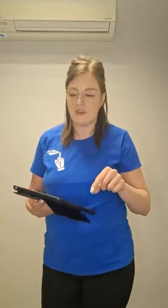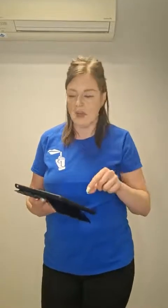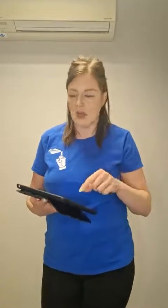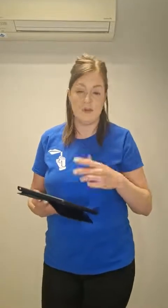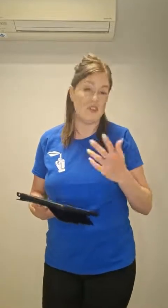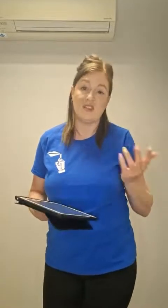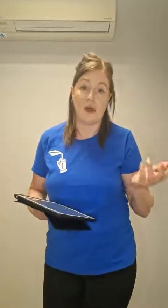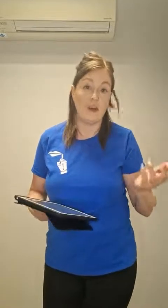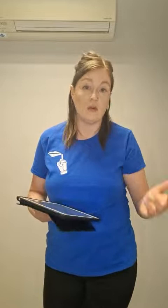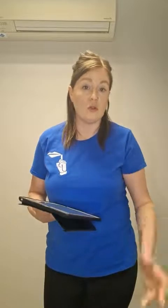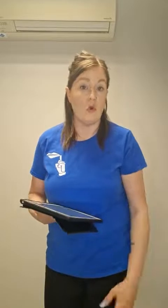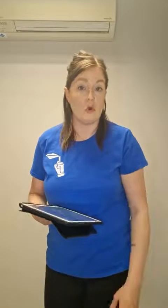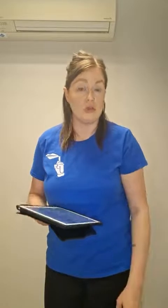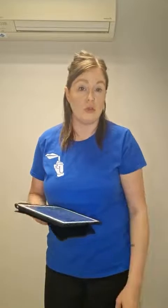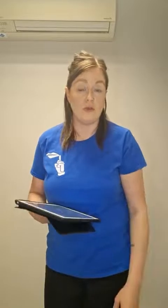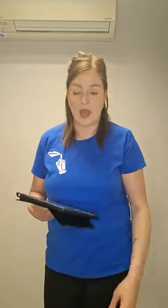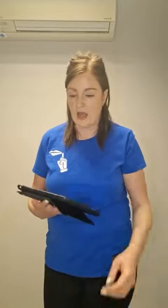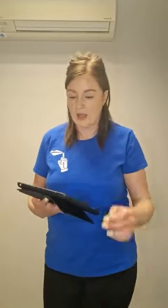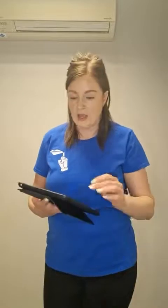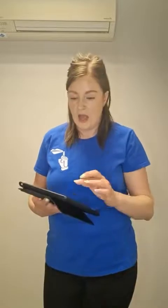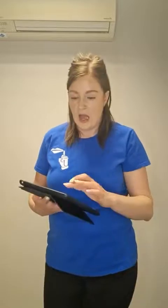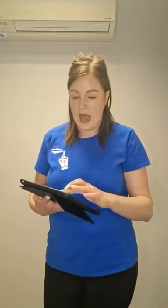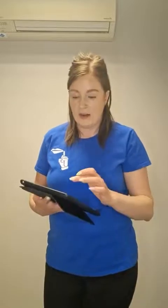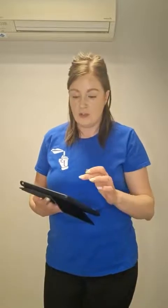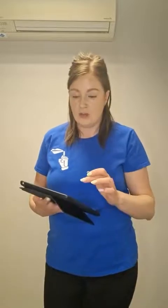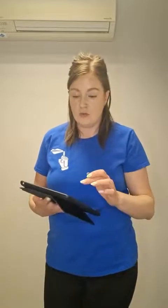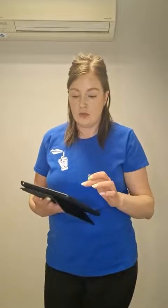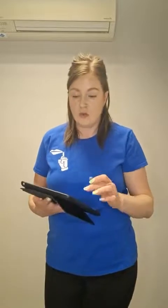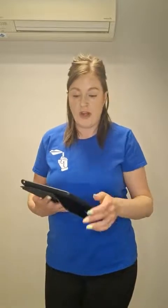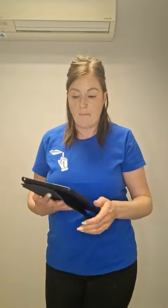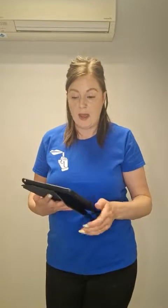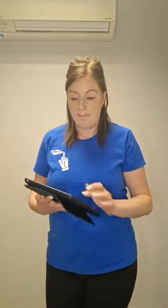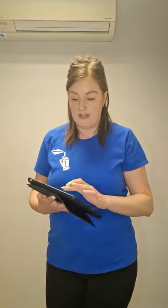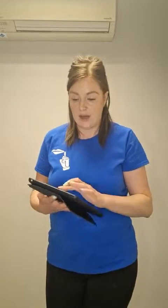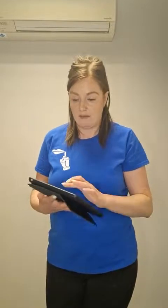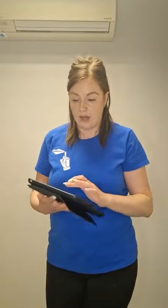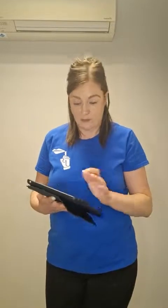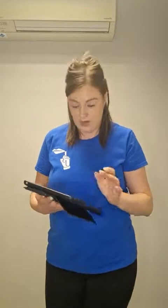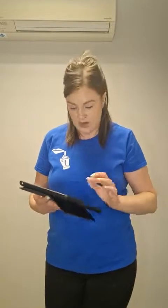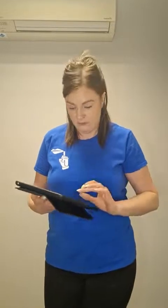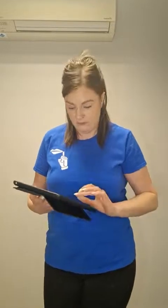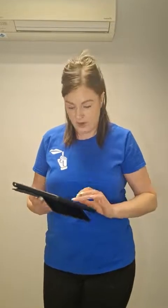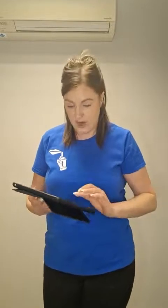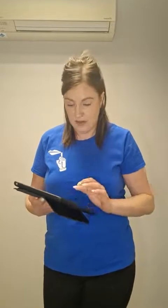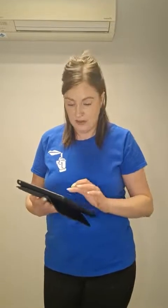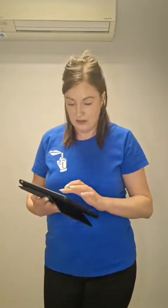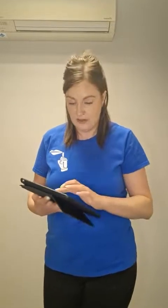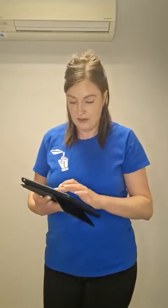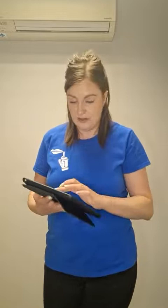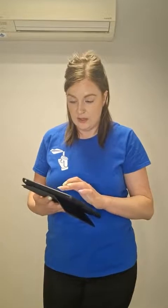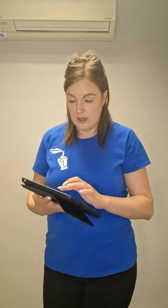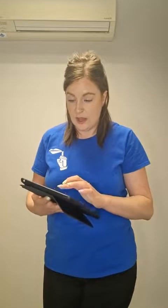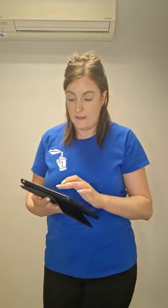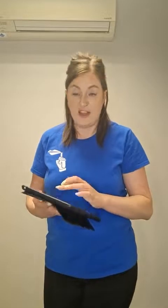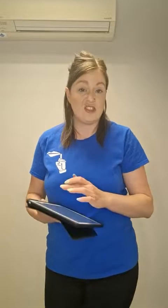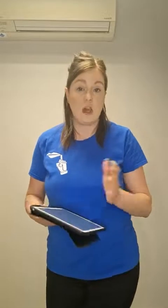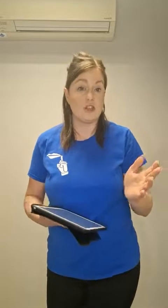It's just signalong.org.uk, and you can join our members area completely free, and search for